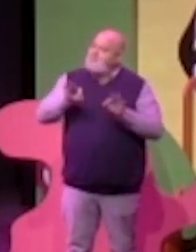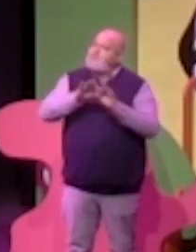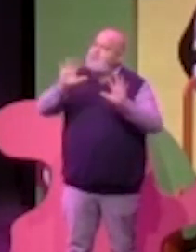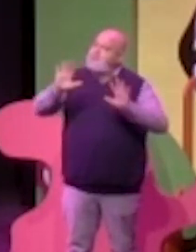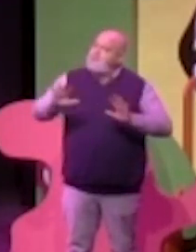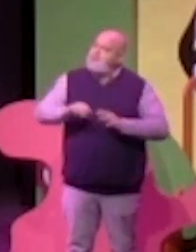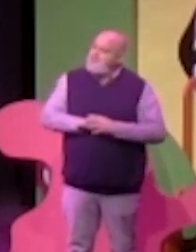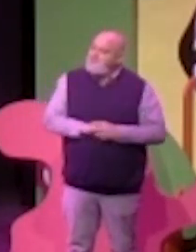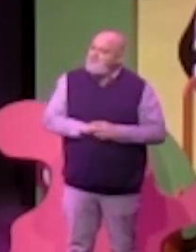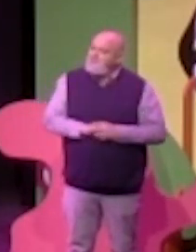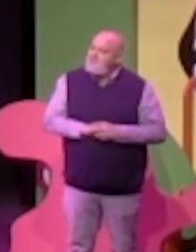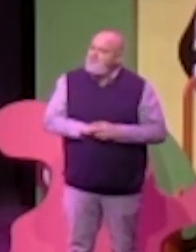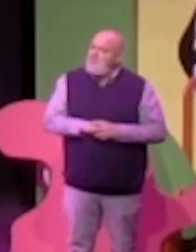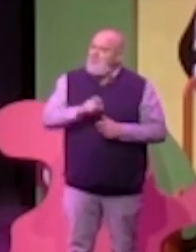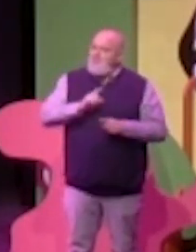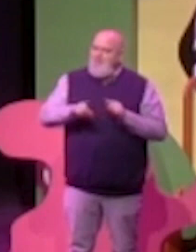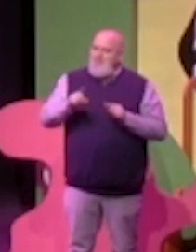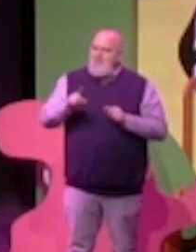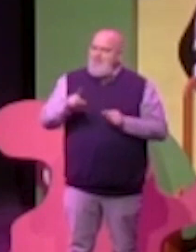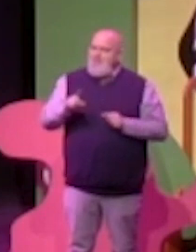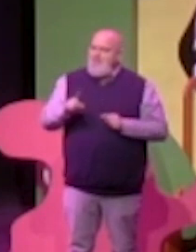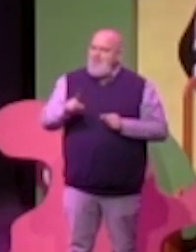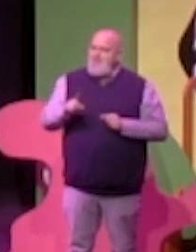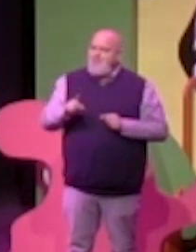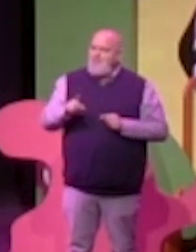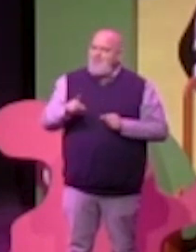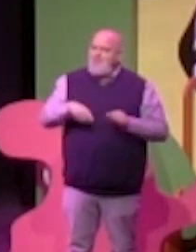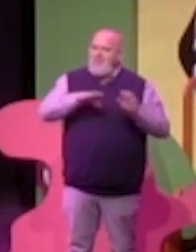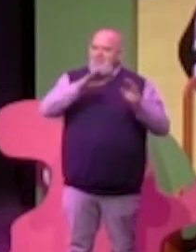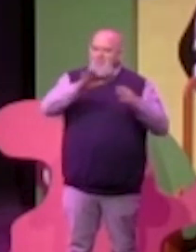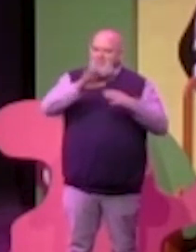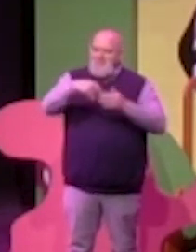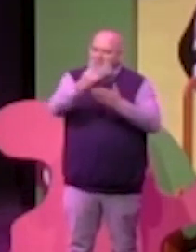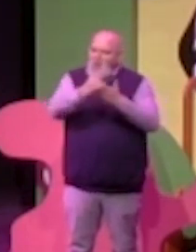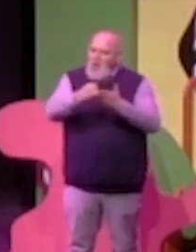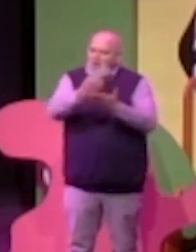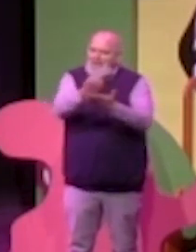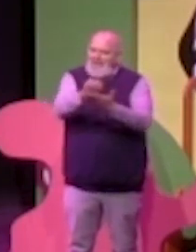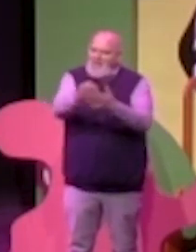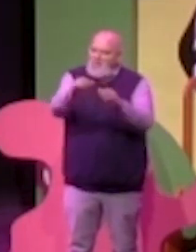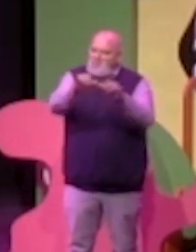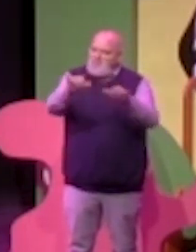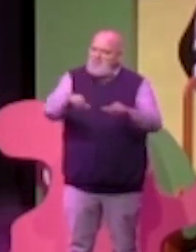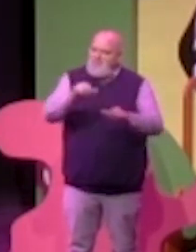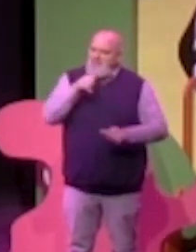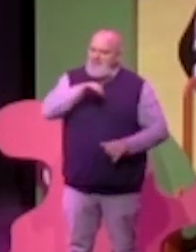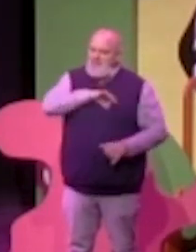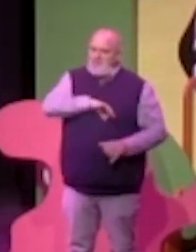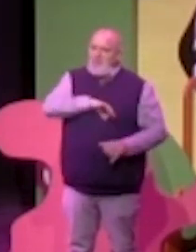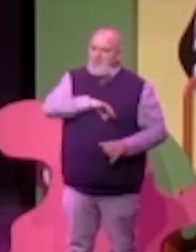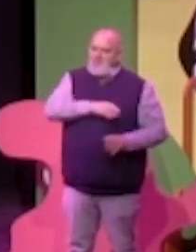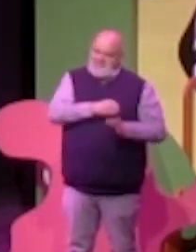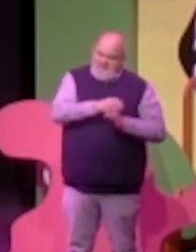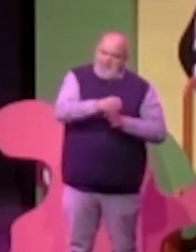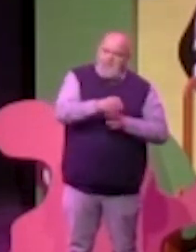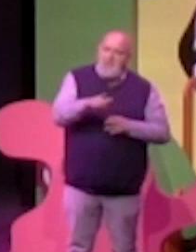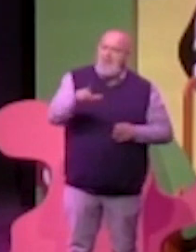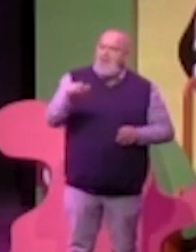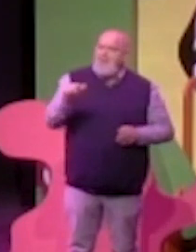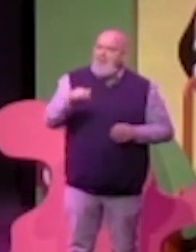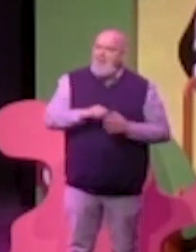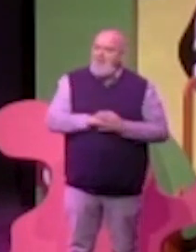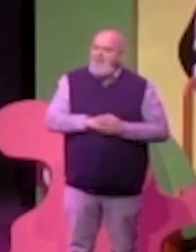fantastic. But they looked around at the arts ecosystem in the nonprofit sector in LA. Like, who serves on the board of